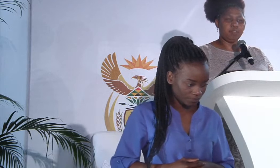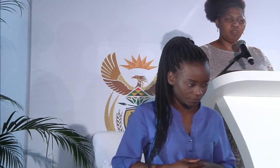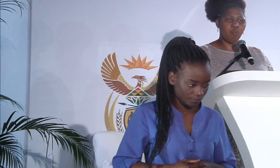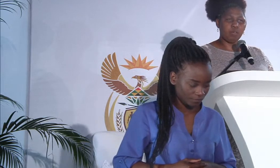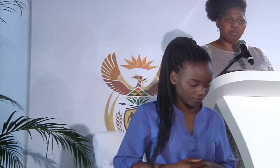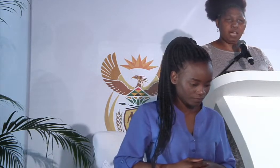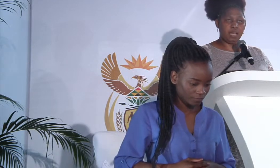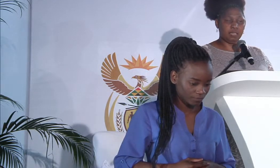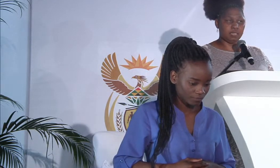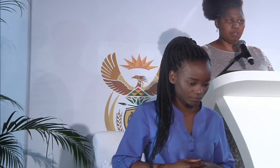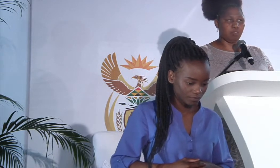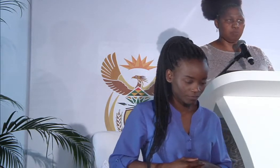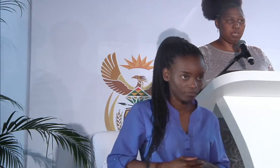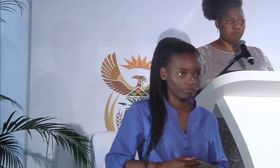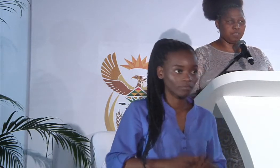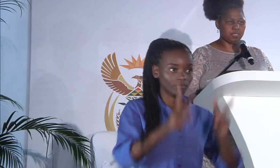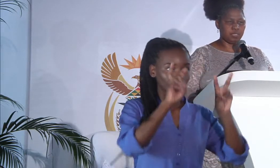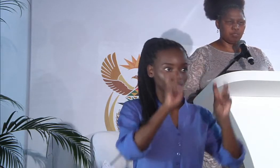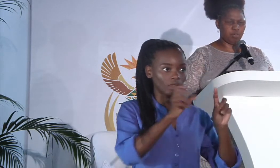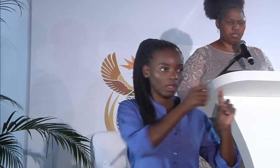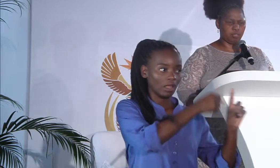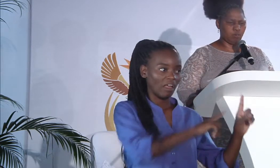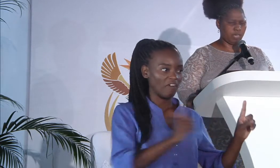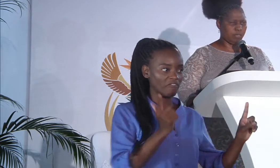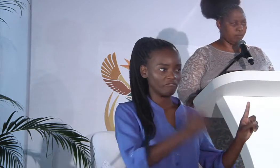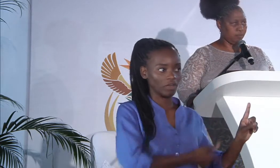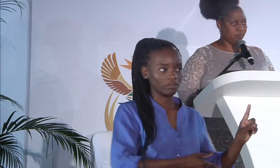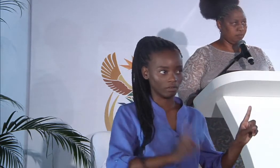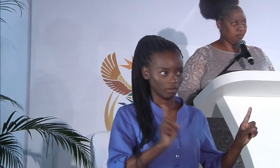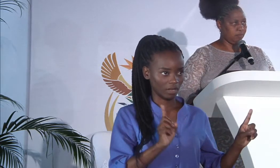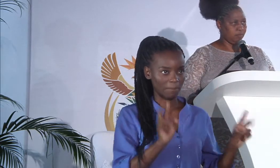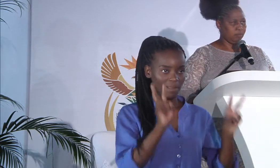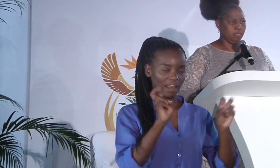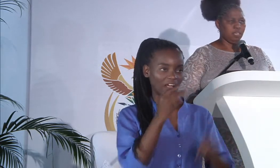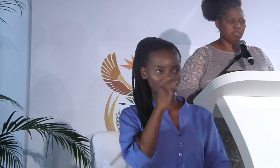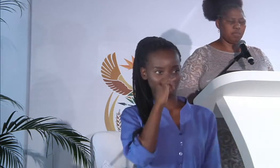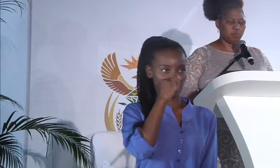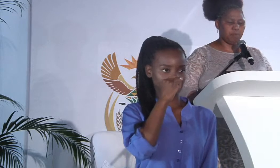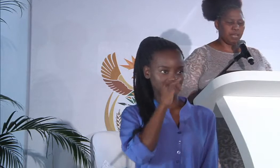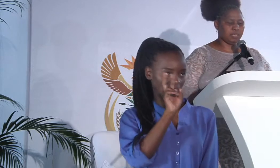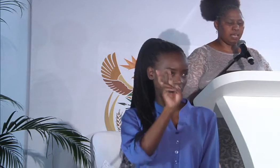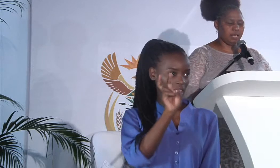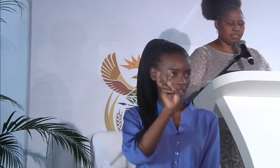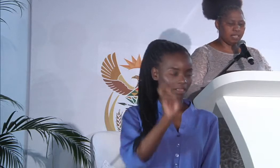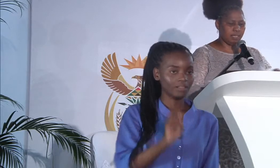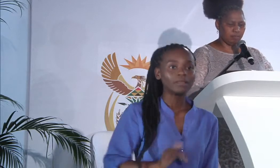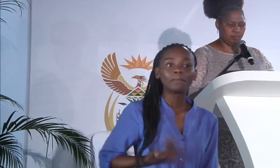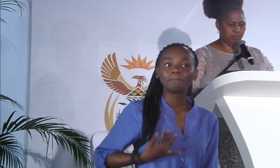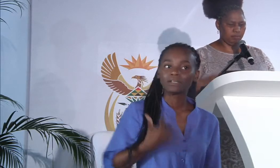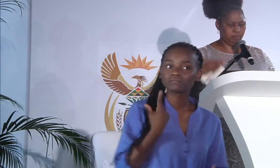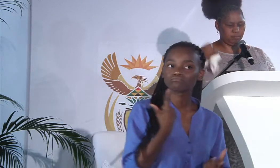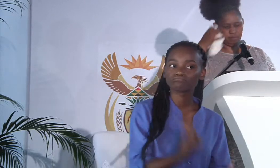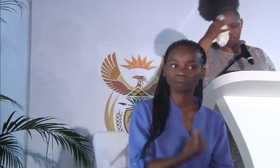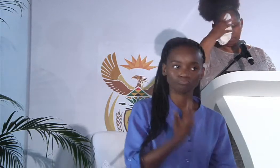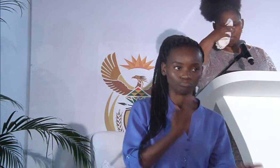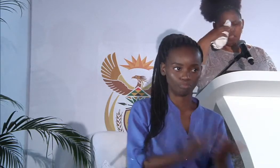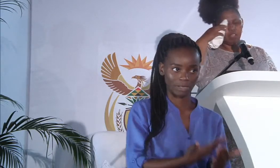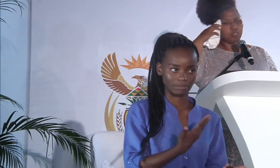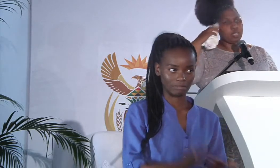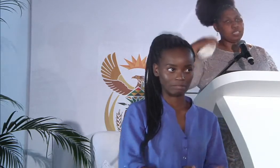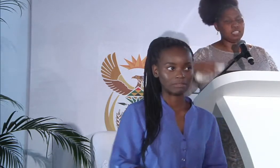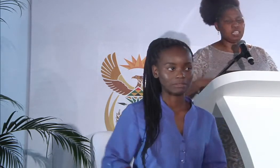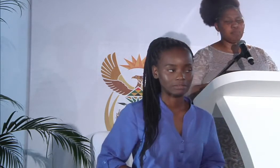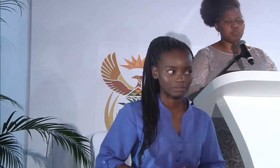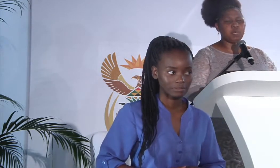leaving no one behind cannot be a fancy UN slogan. It must be practical and real. So